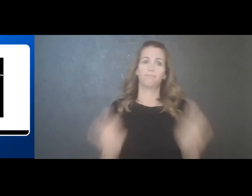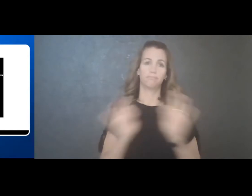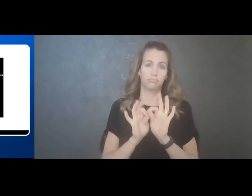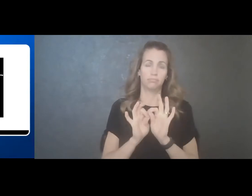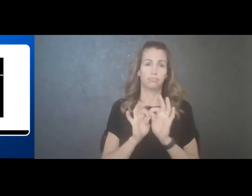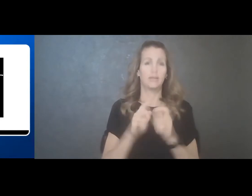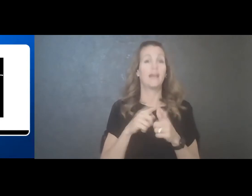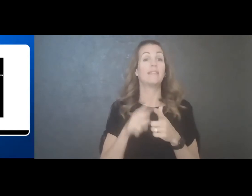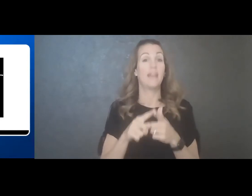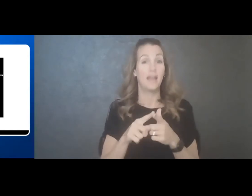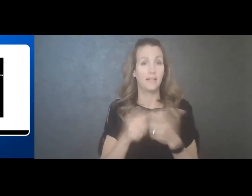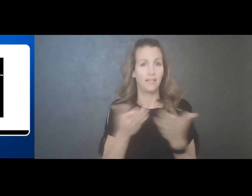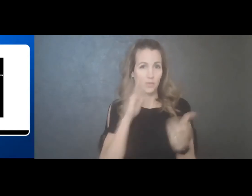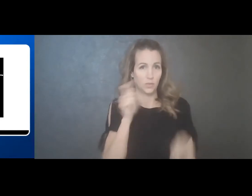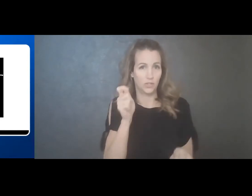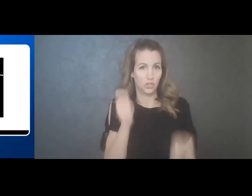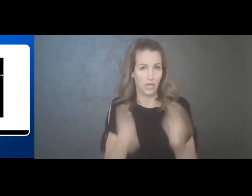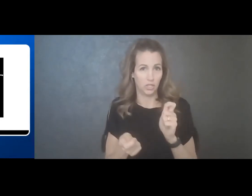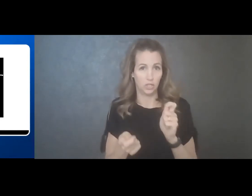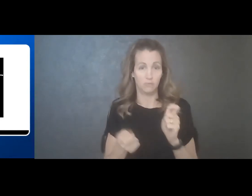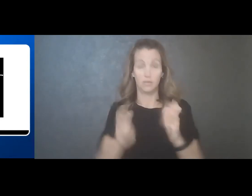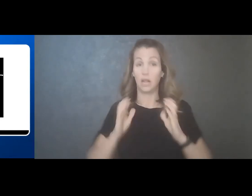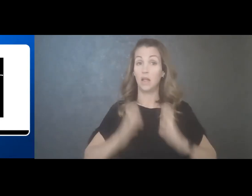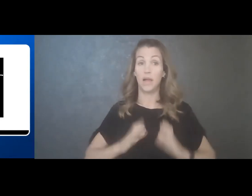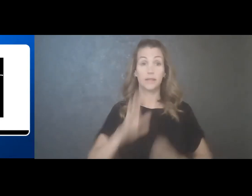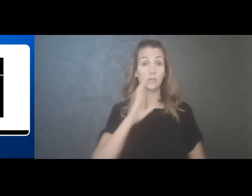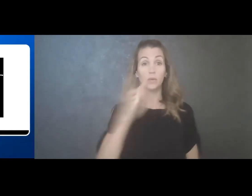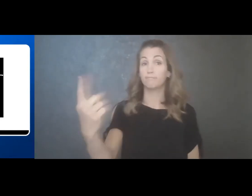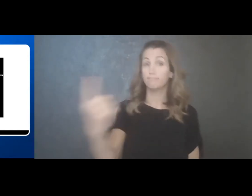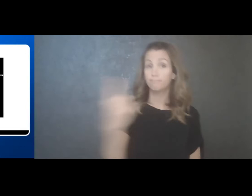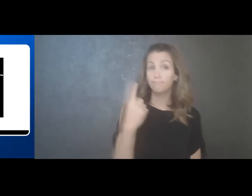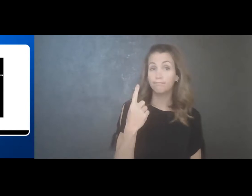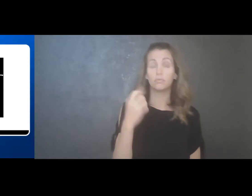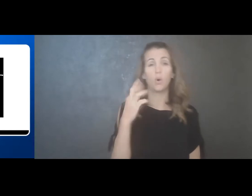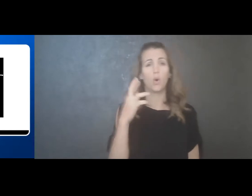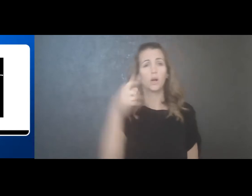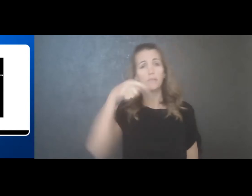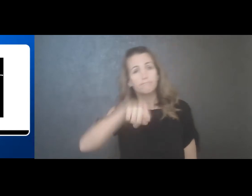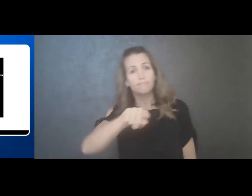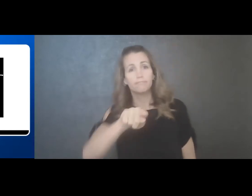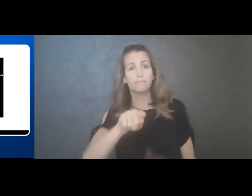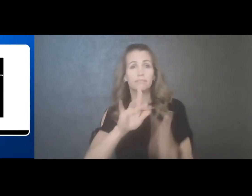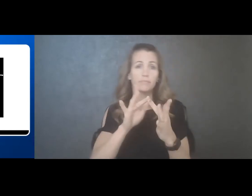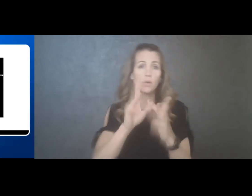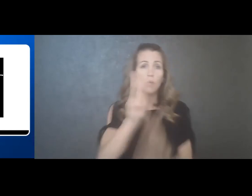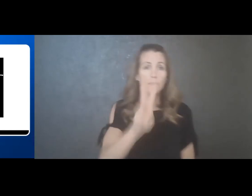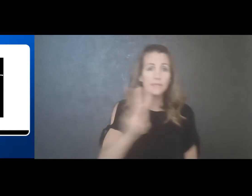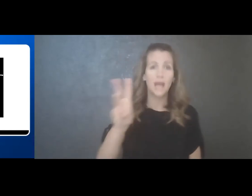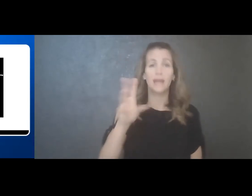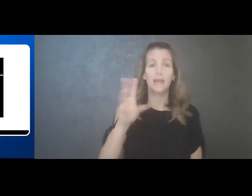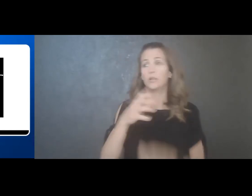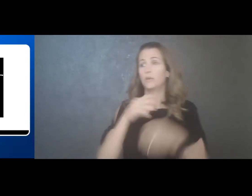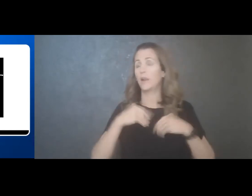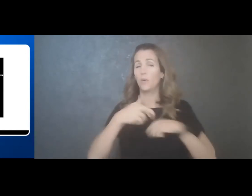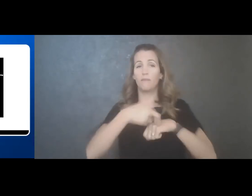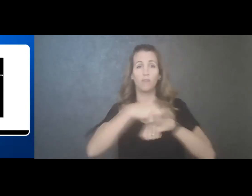change. And you're going to get your clients, whether they walk into your door, they visit your website, you get a referral. These people, they put their trust in us,